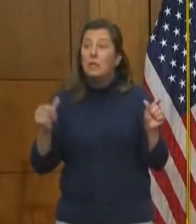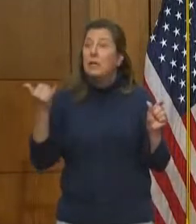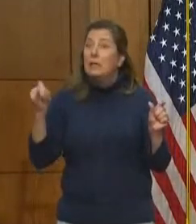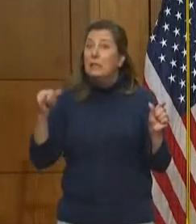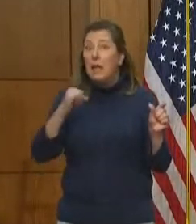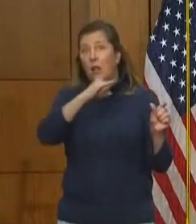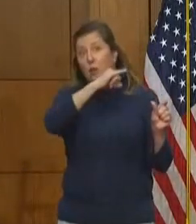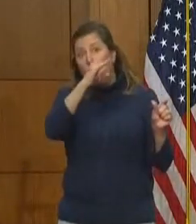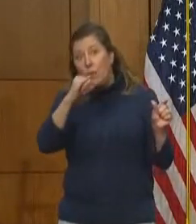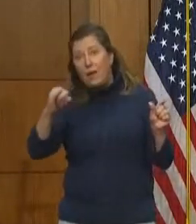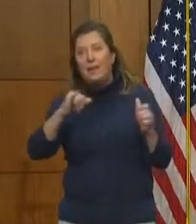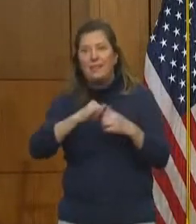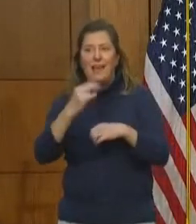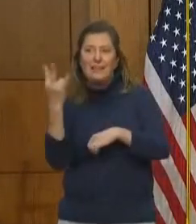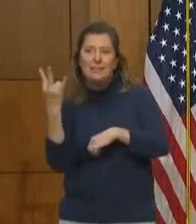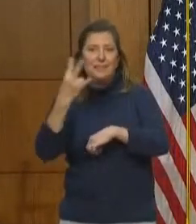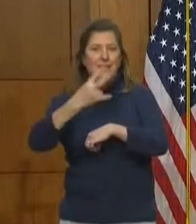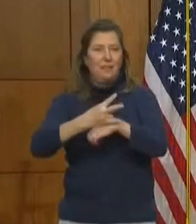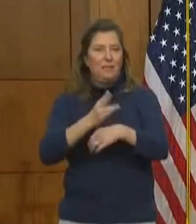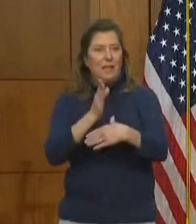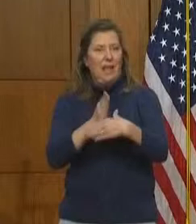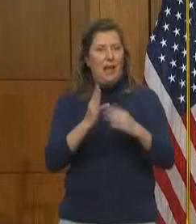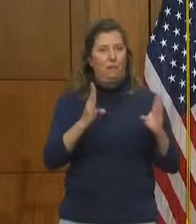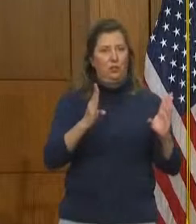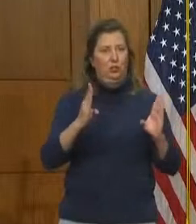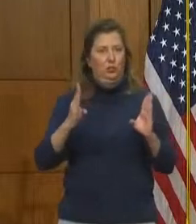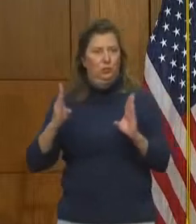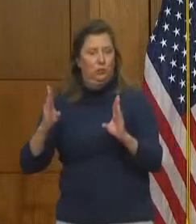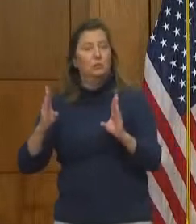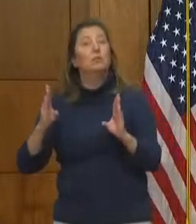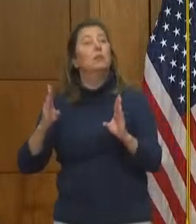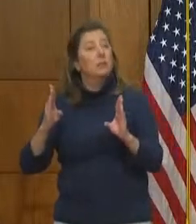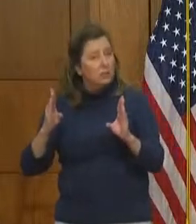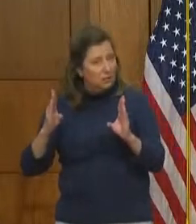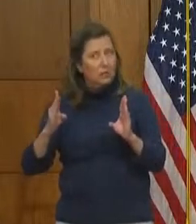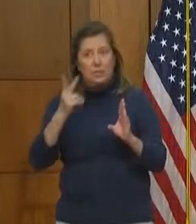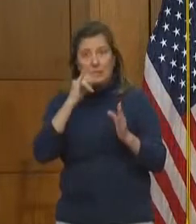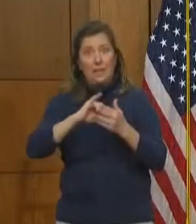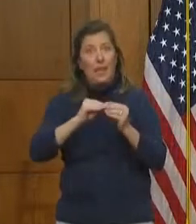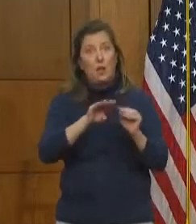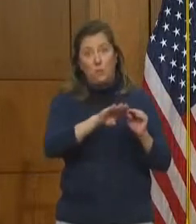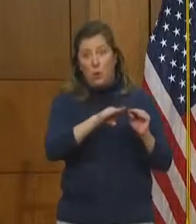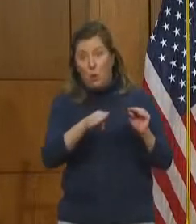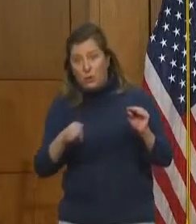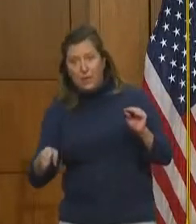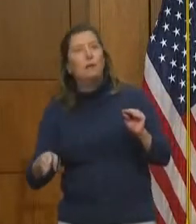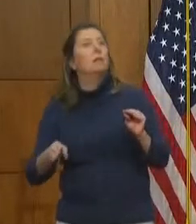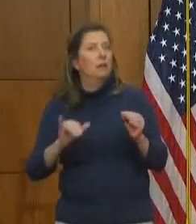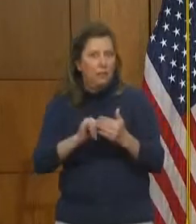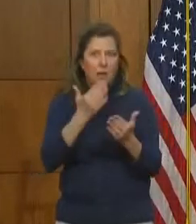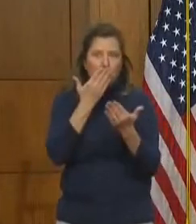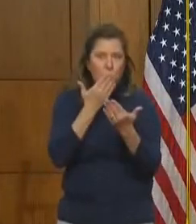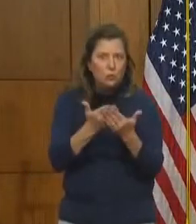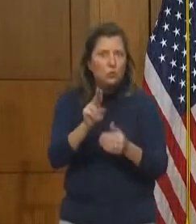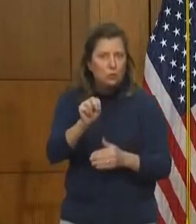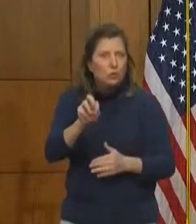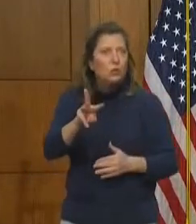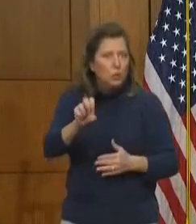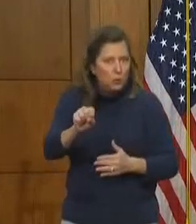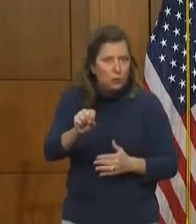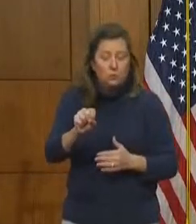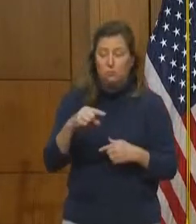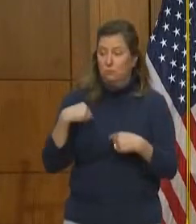is the 7-day moving average. This is trending downward, which is good news. It has been